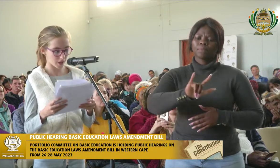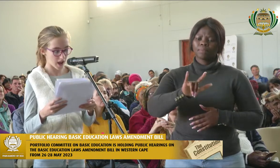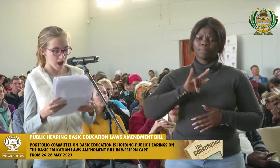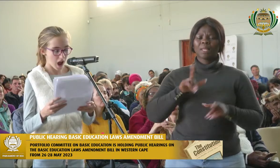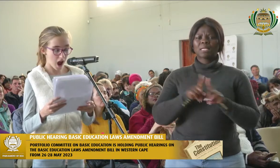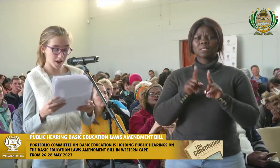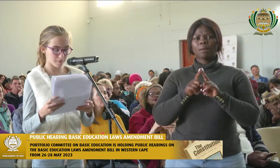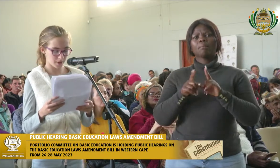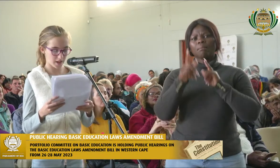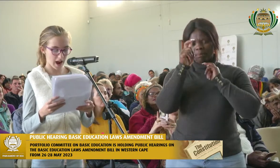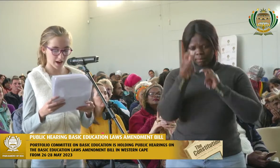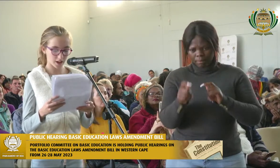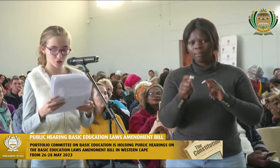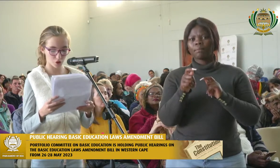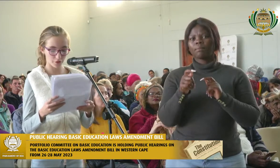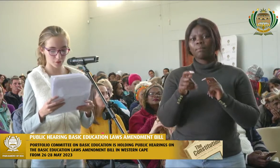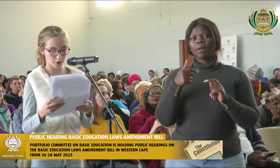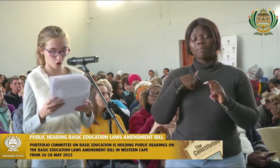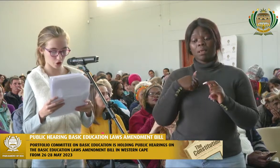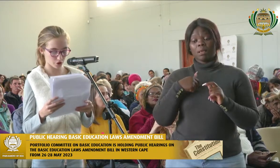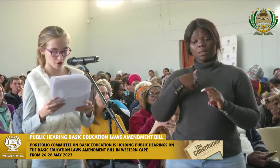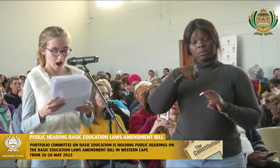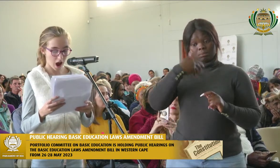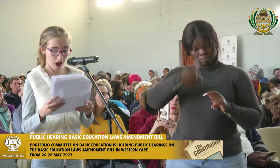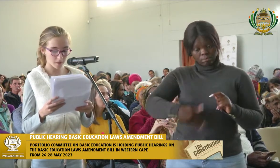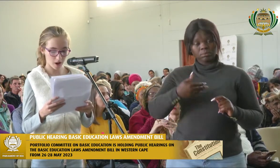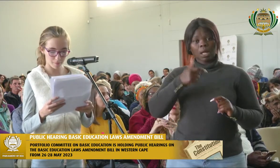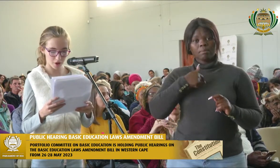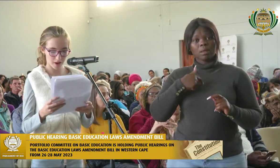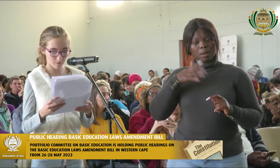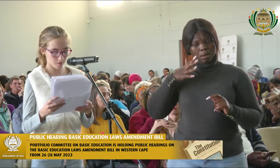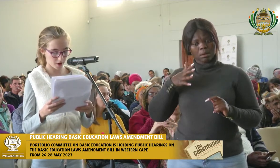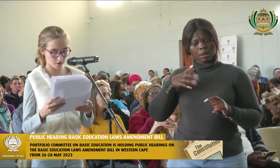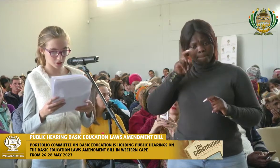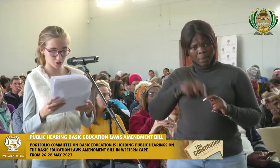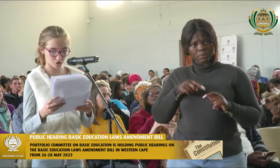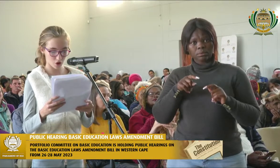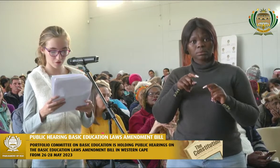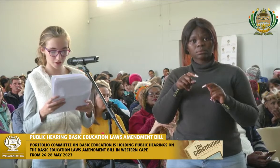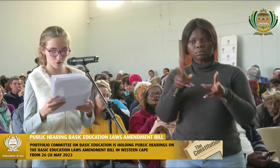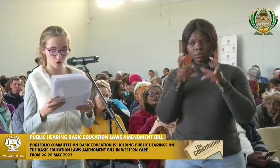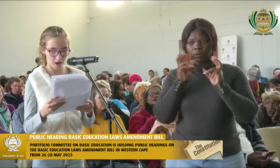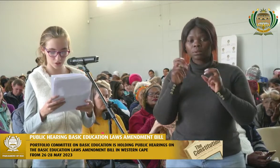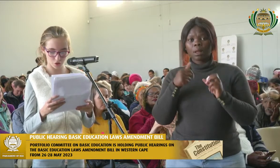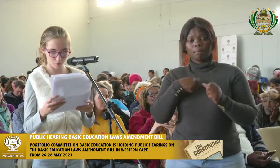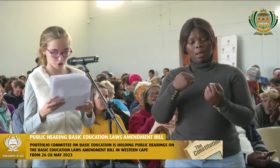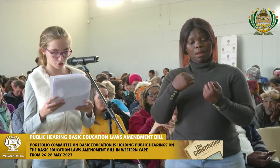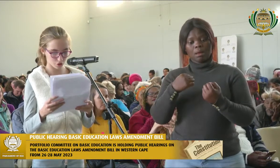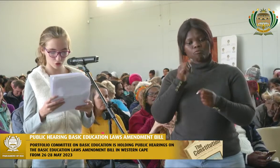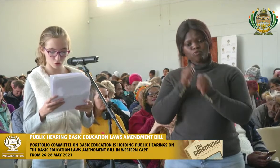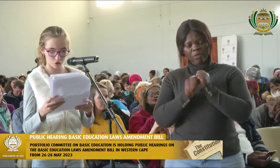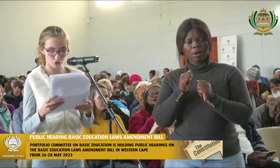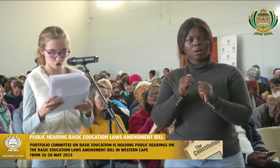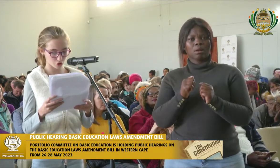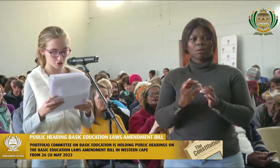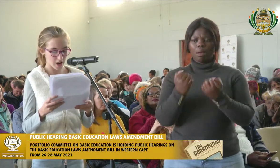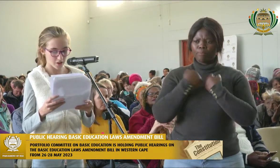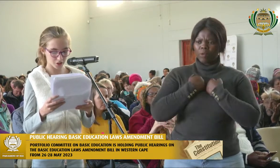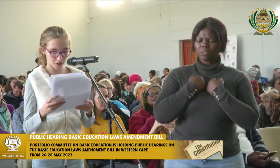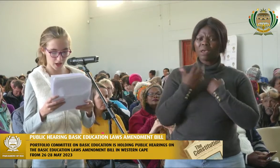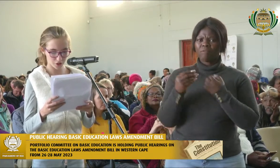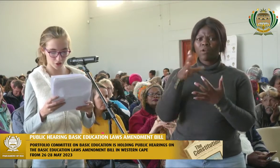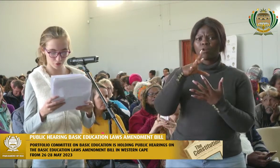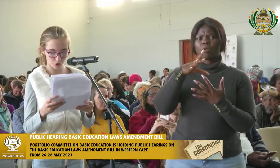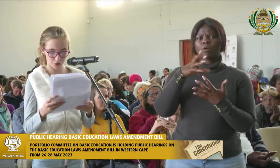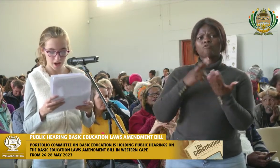innovation. I am me, and I deserve to be heard. I, my brother, and my parents deserve the right to choose